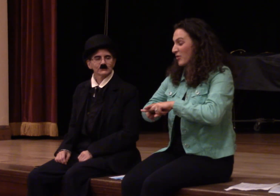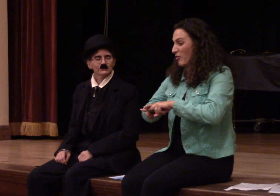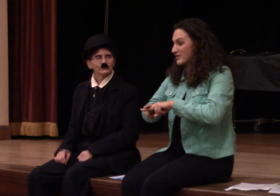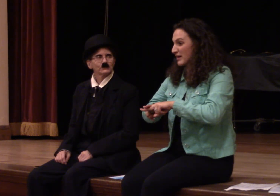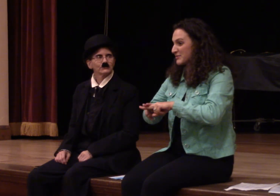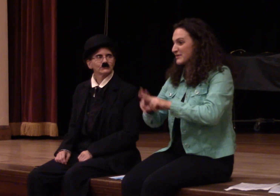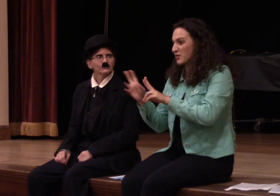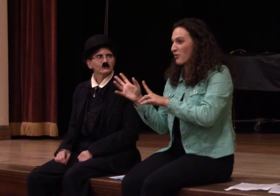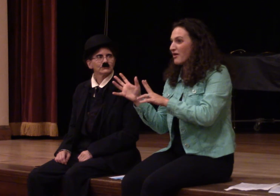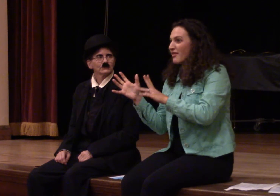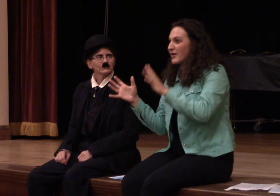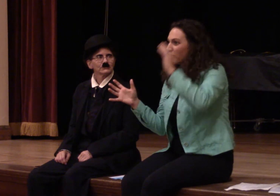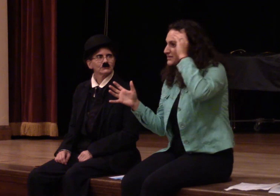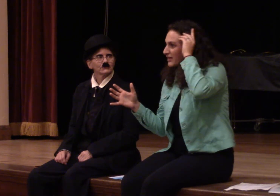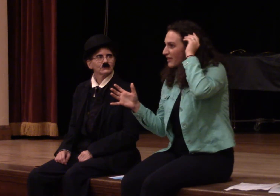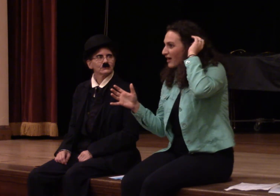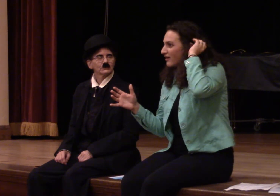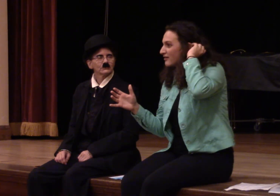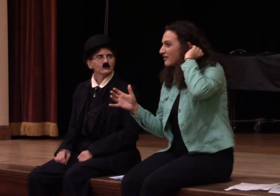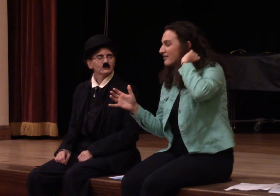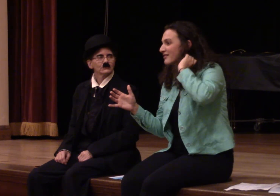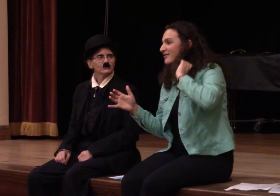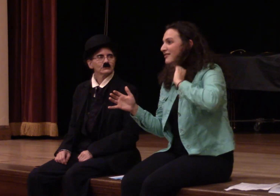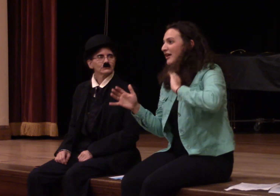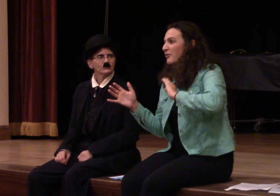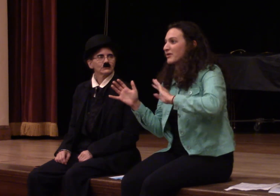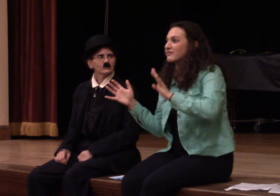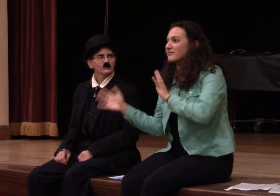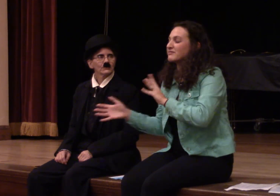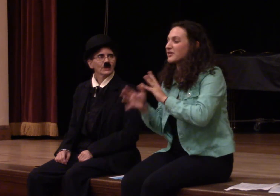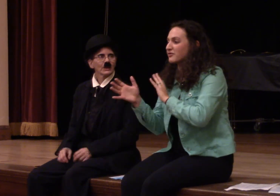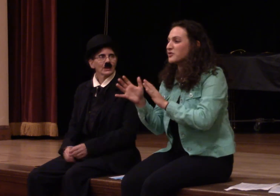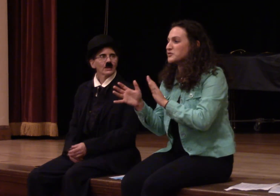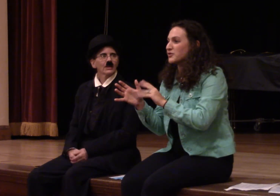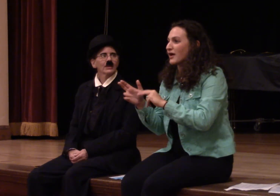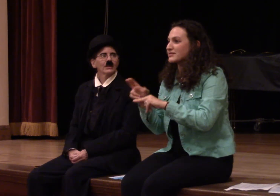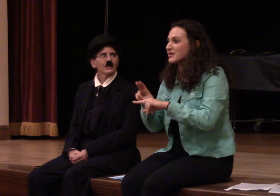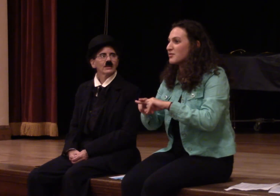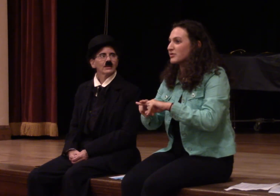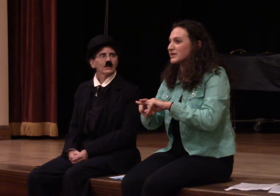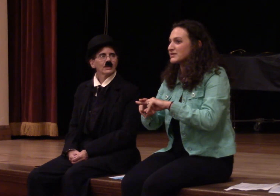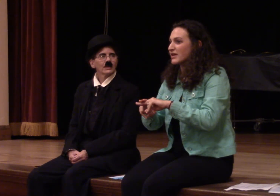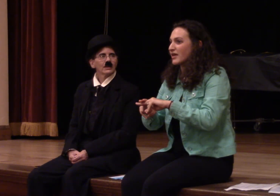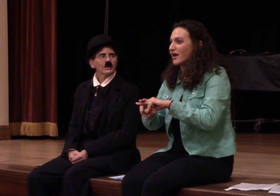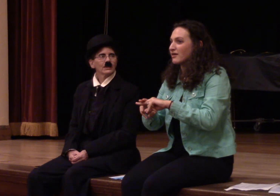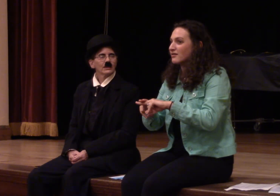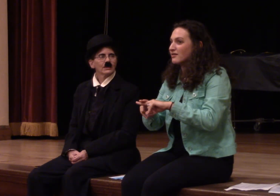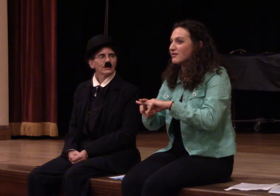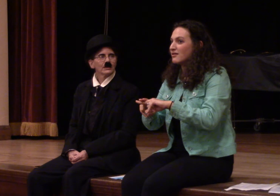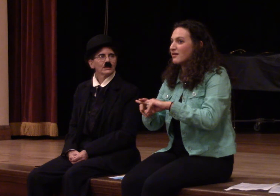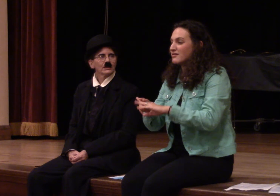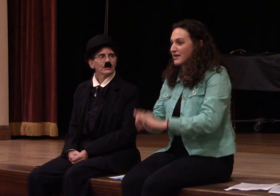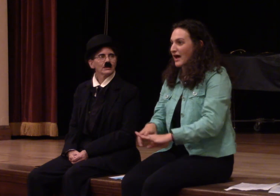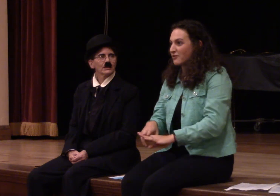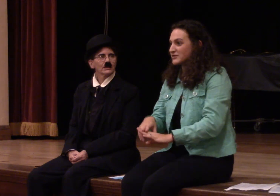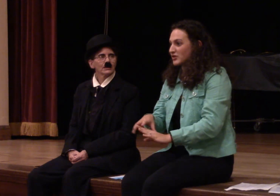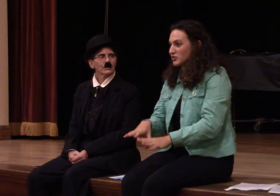always helps me, so they always say that, I don't want to confuse you guys, but they say that nouns are